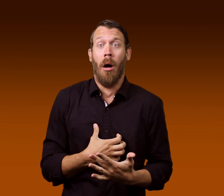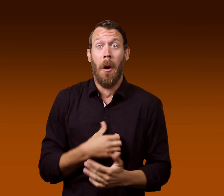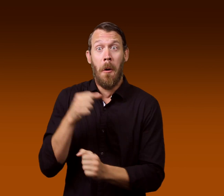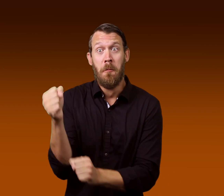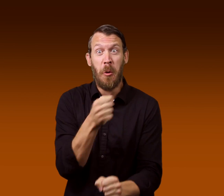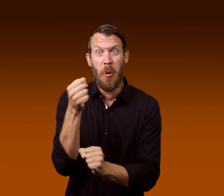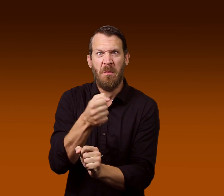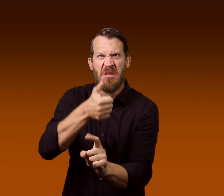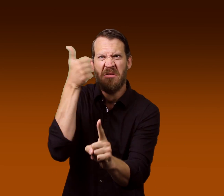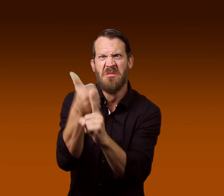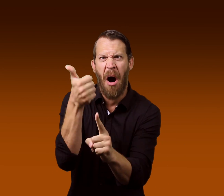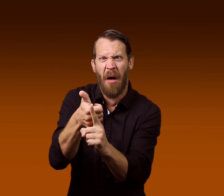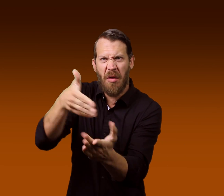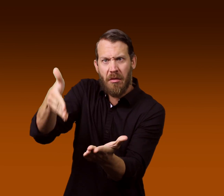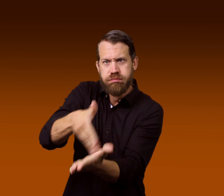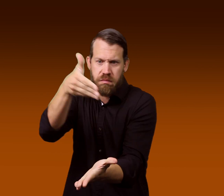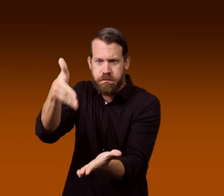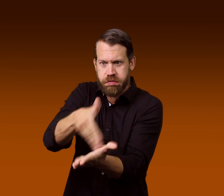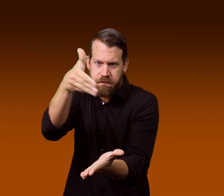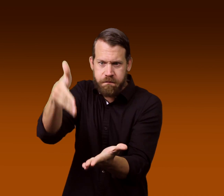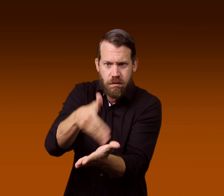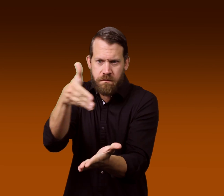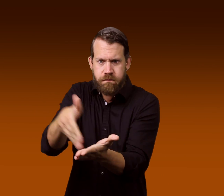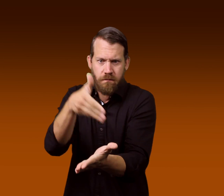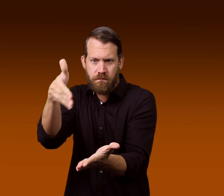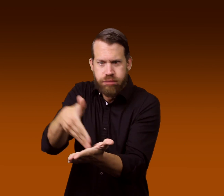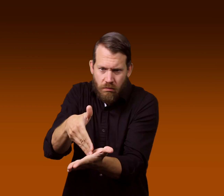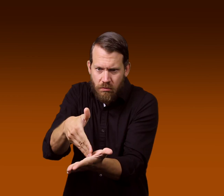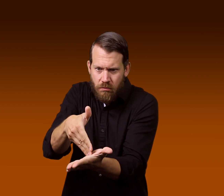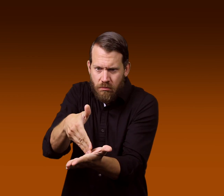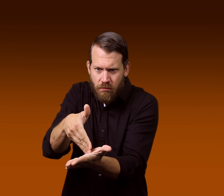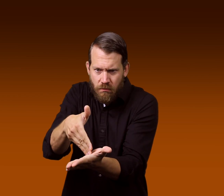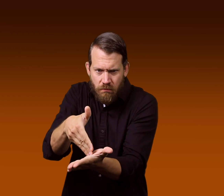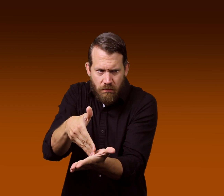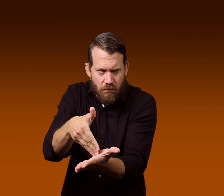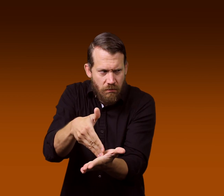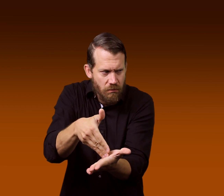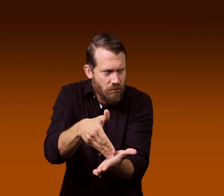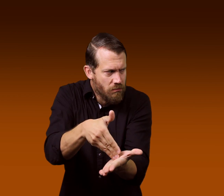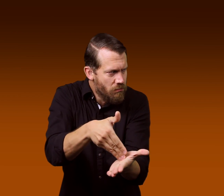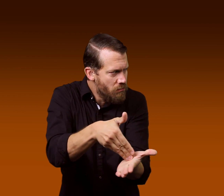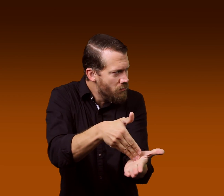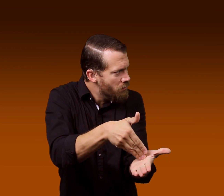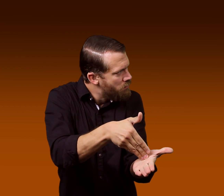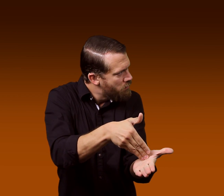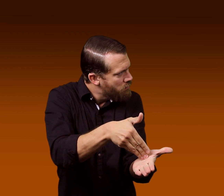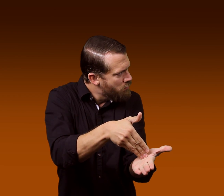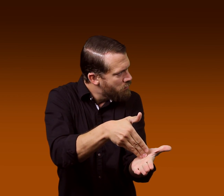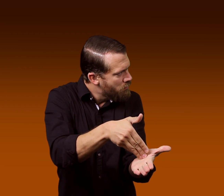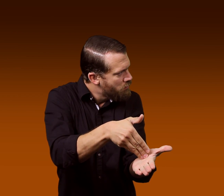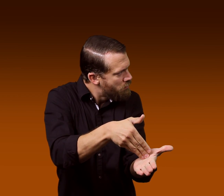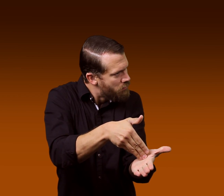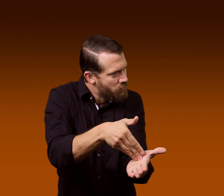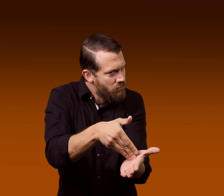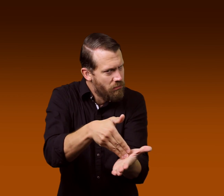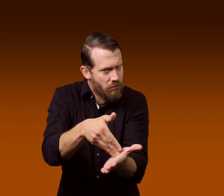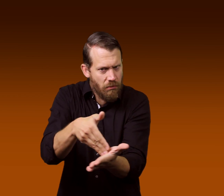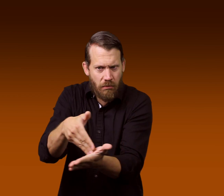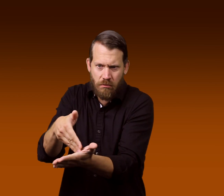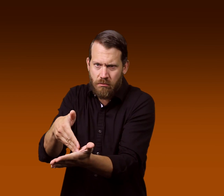in and saw something that made her heart jump. There was a broom sweeping the floor all by itself. It stopped for a moment